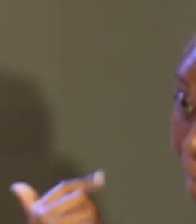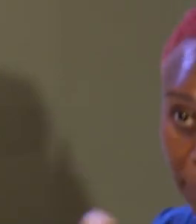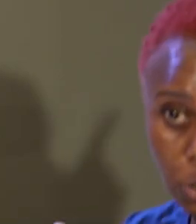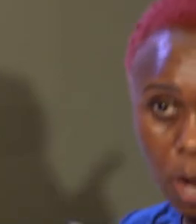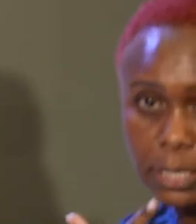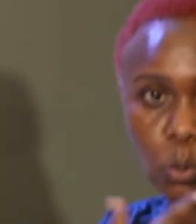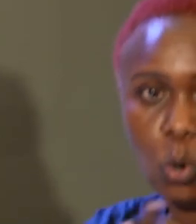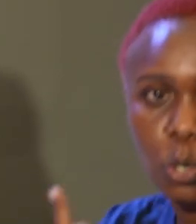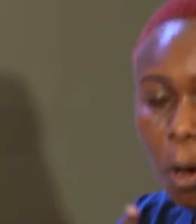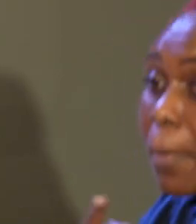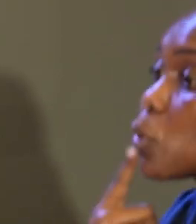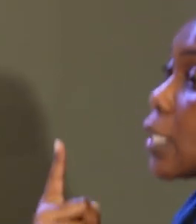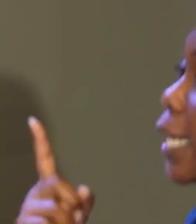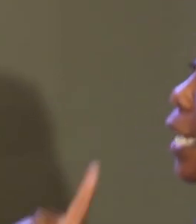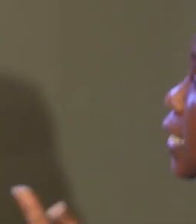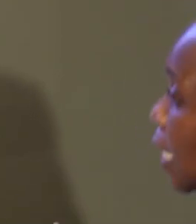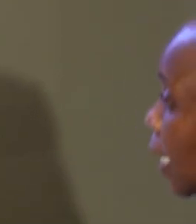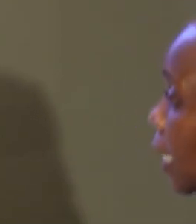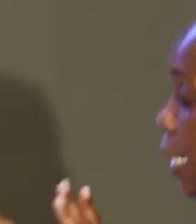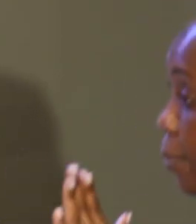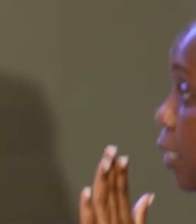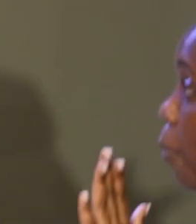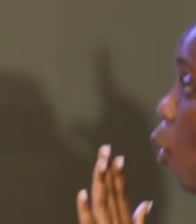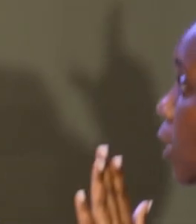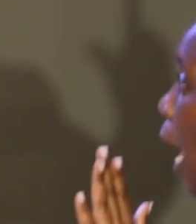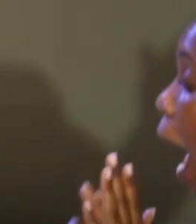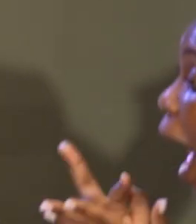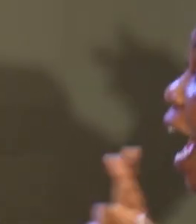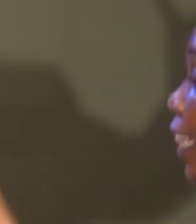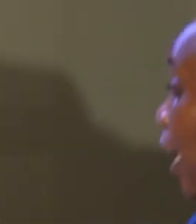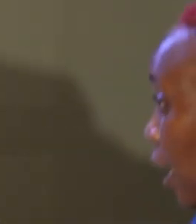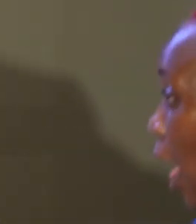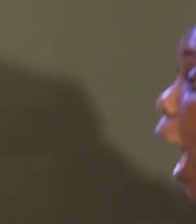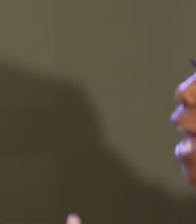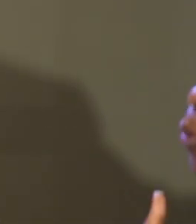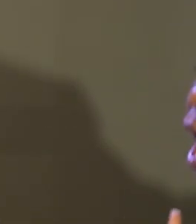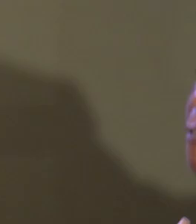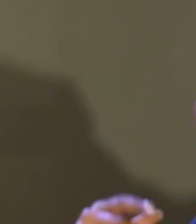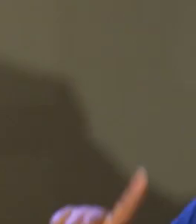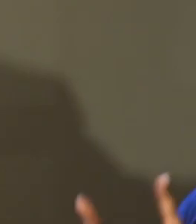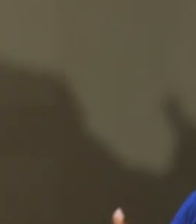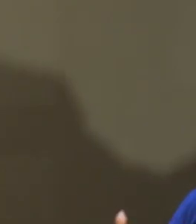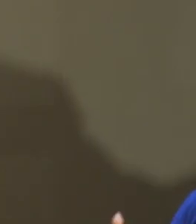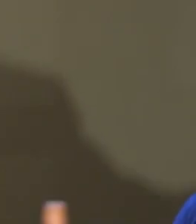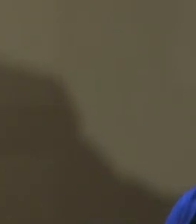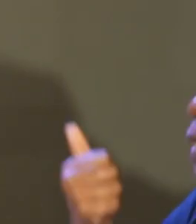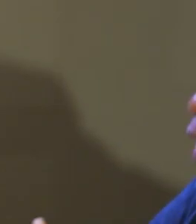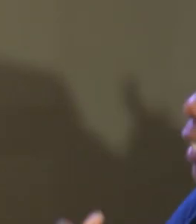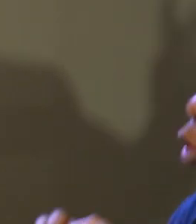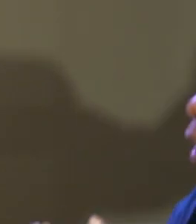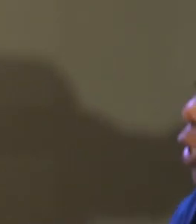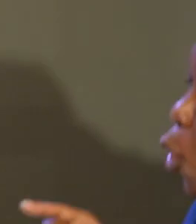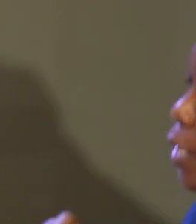you, but standards in principle are voluntary. And they are standard-setting organizations. And these organizations,